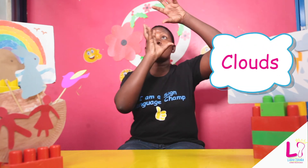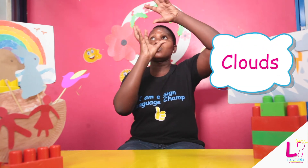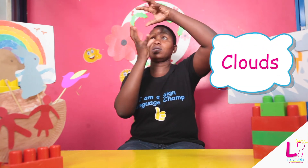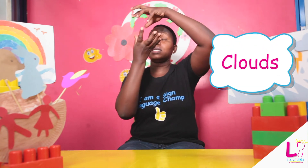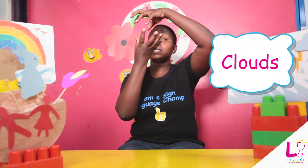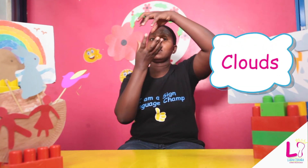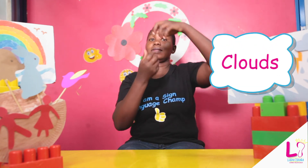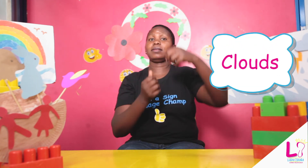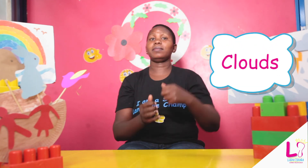Clouds,